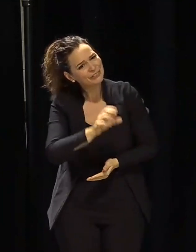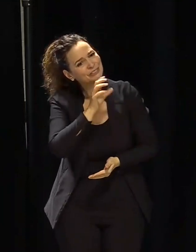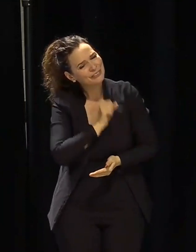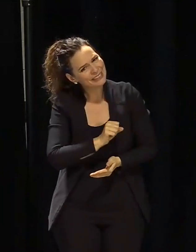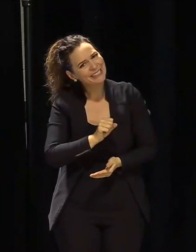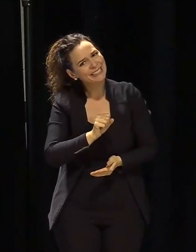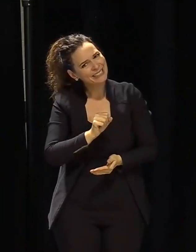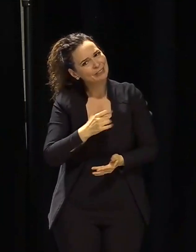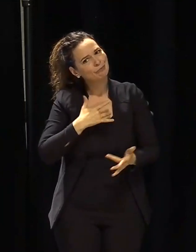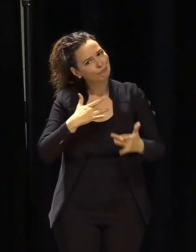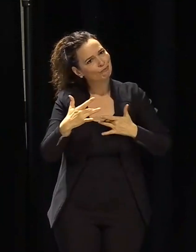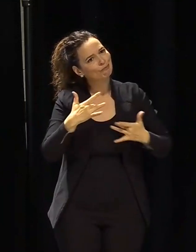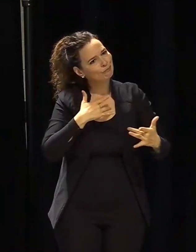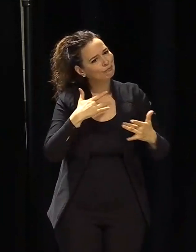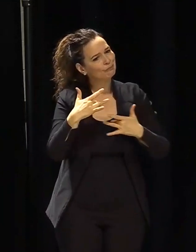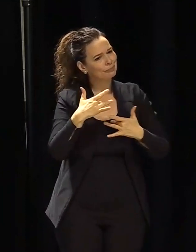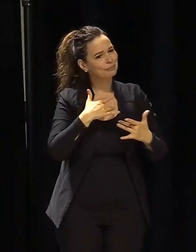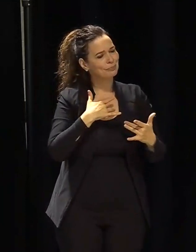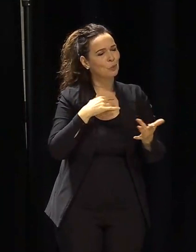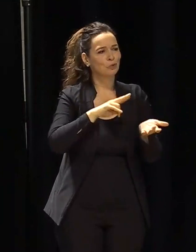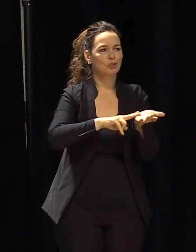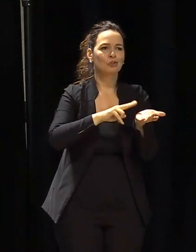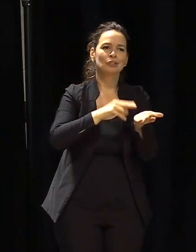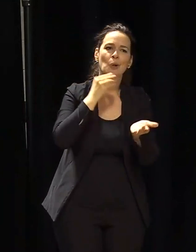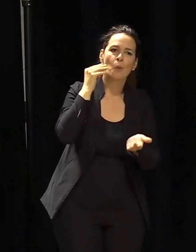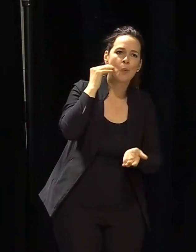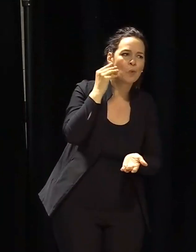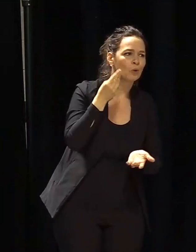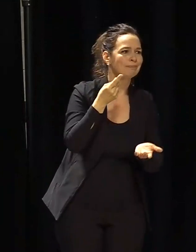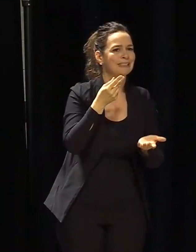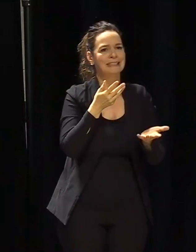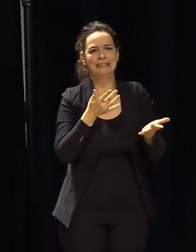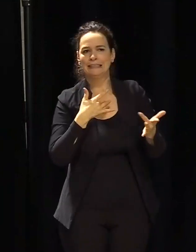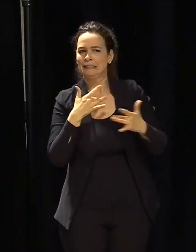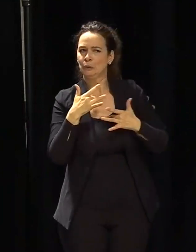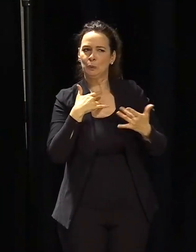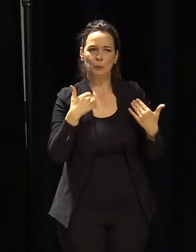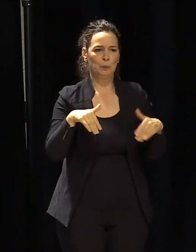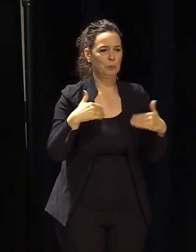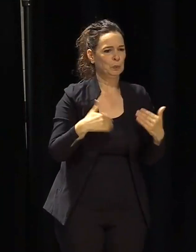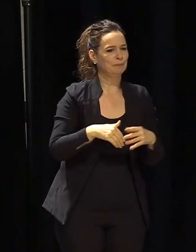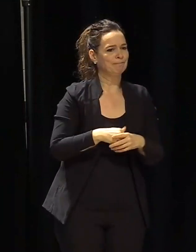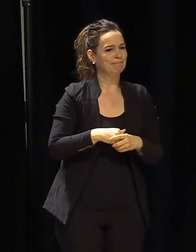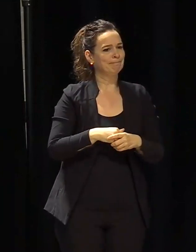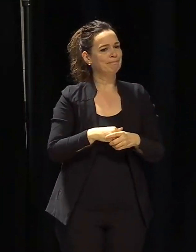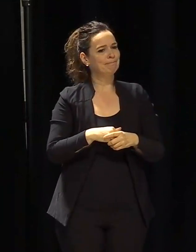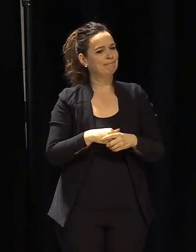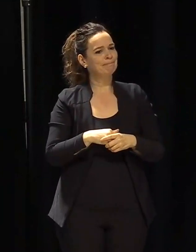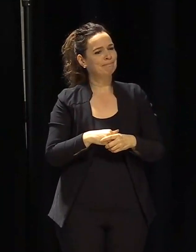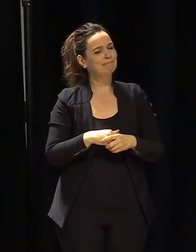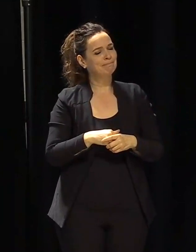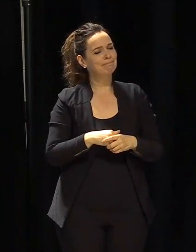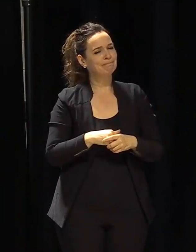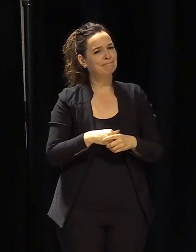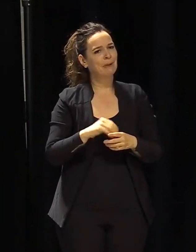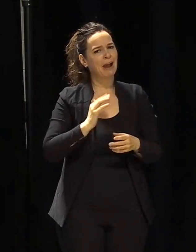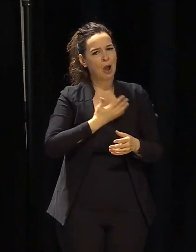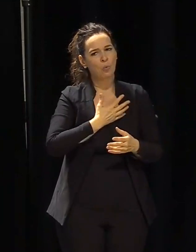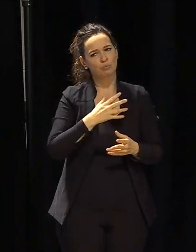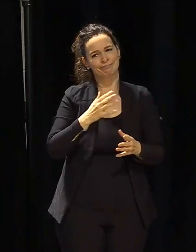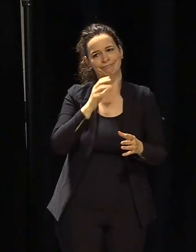nursing home or went to the hospital from a nursing home. These are our most vulnerable people, and so this is positive